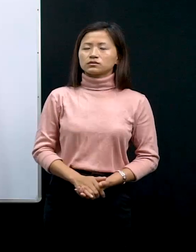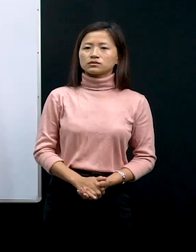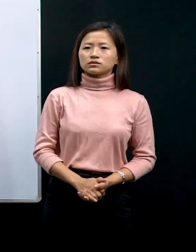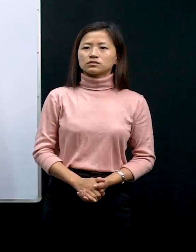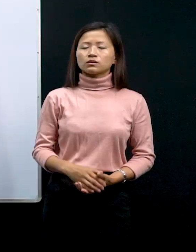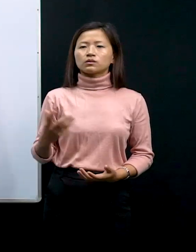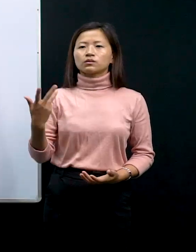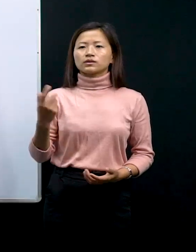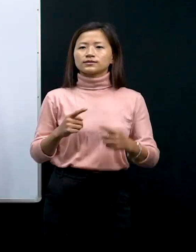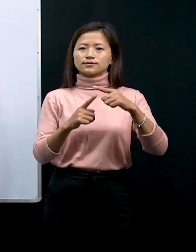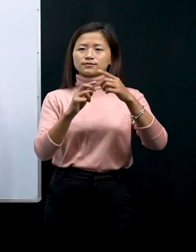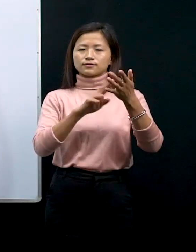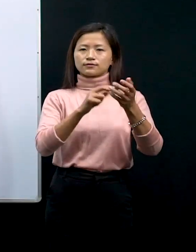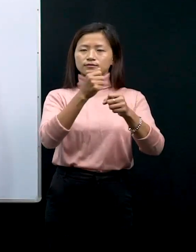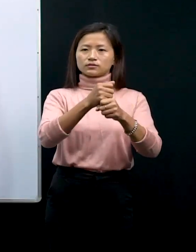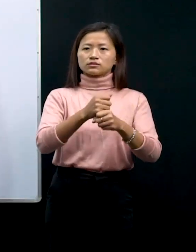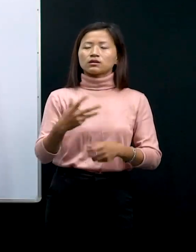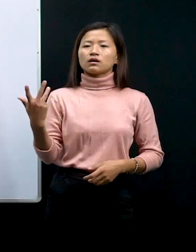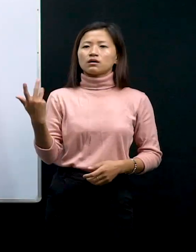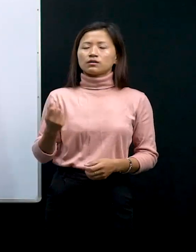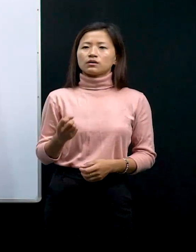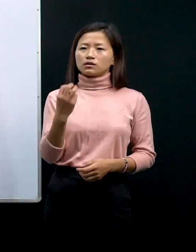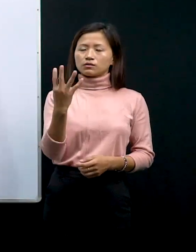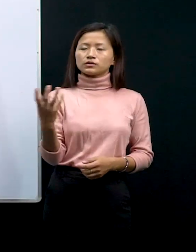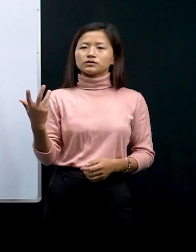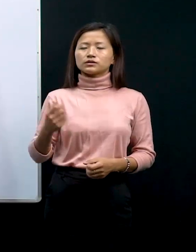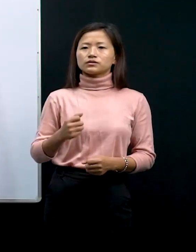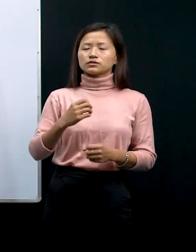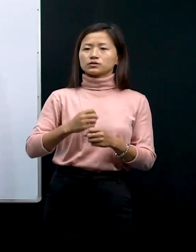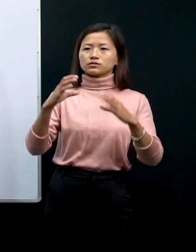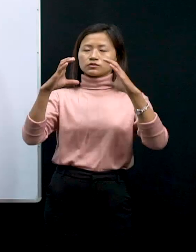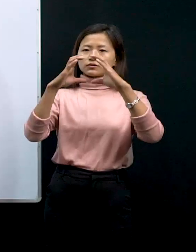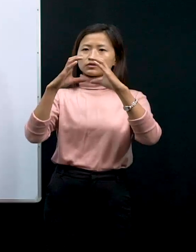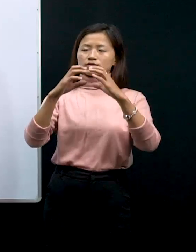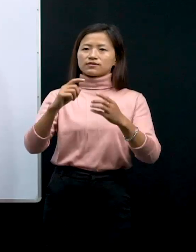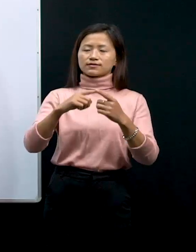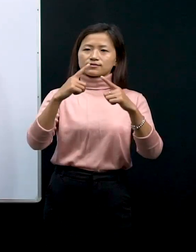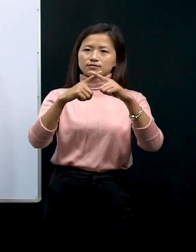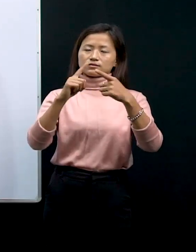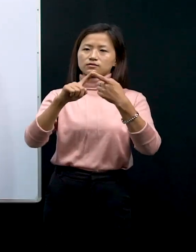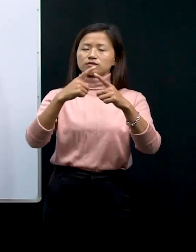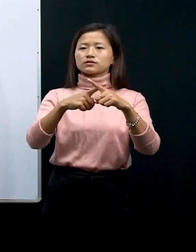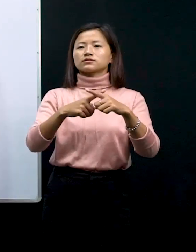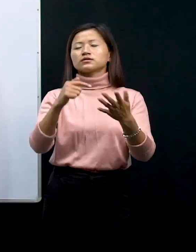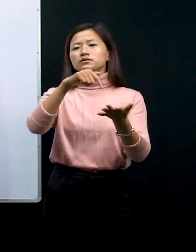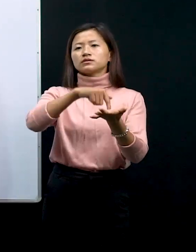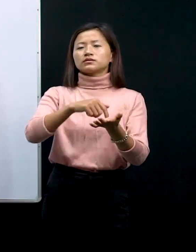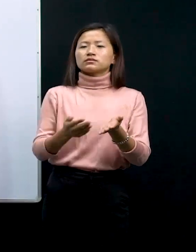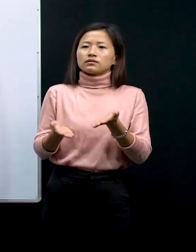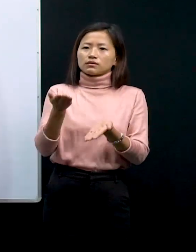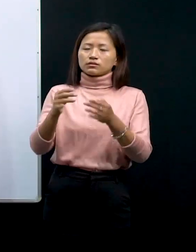What is tangent? How many tangent can be drawn to a circle from an external point? And they are